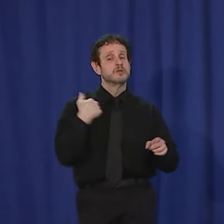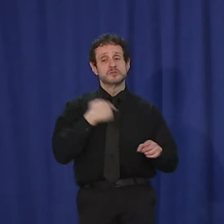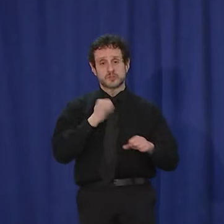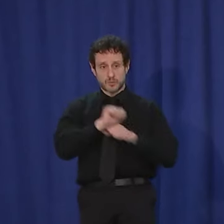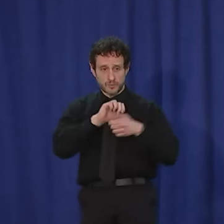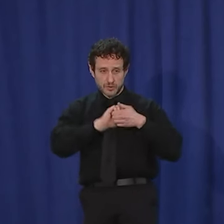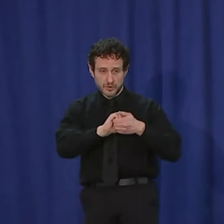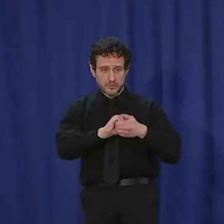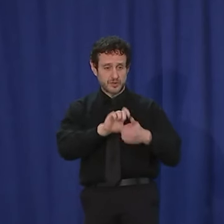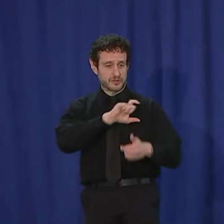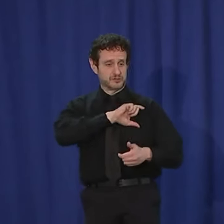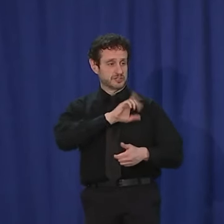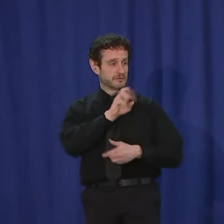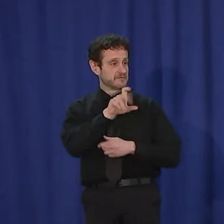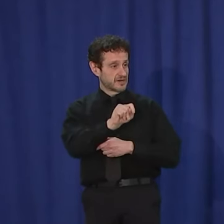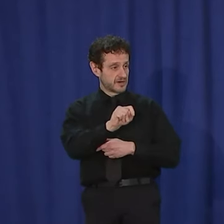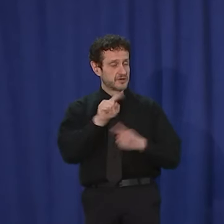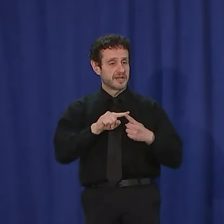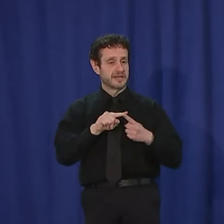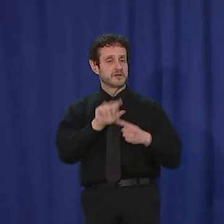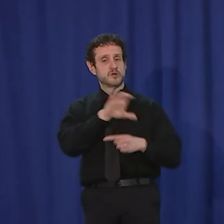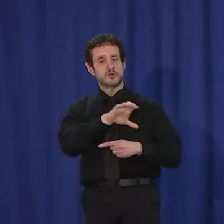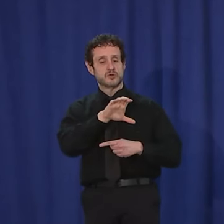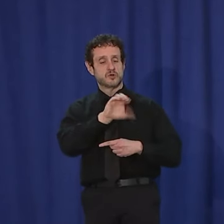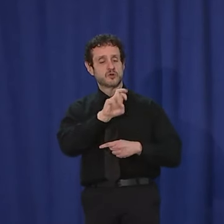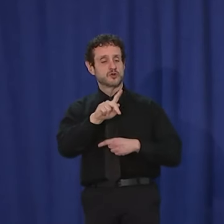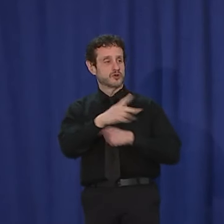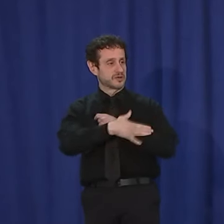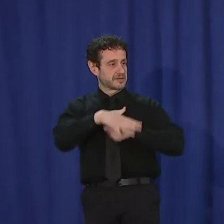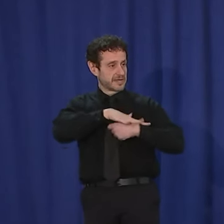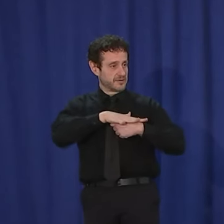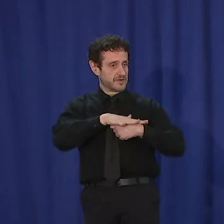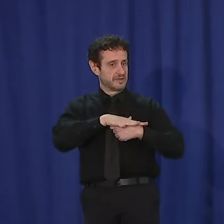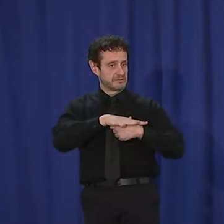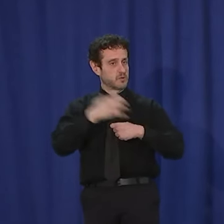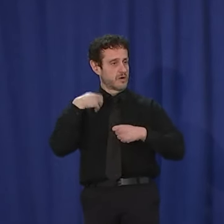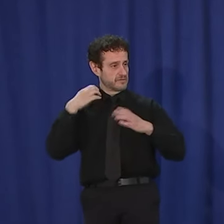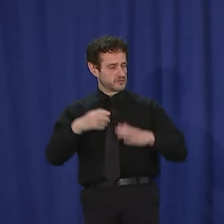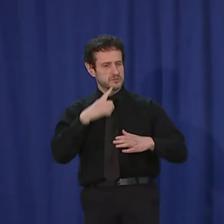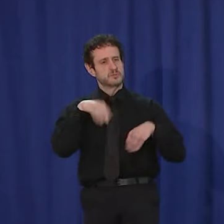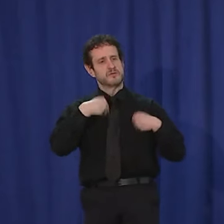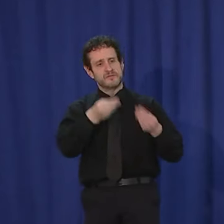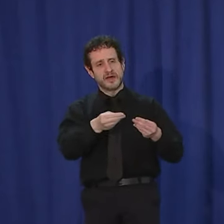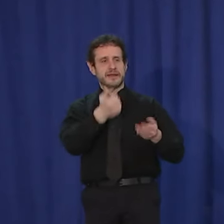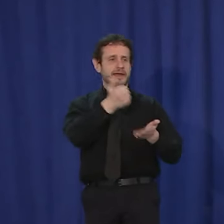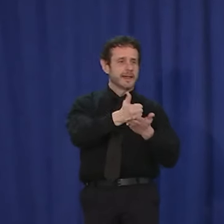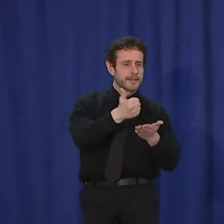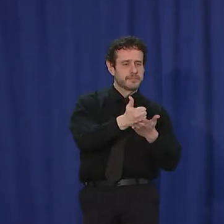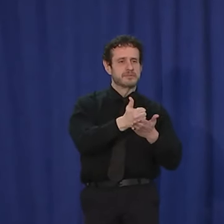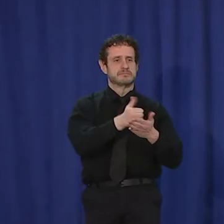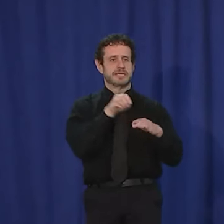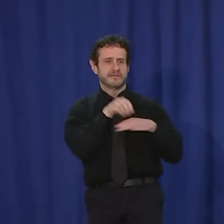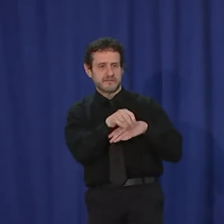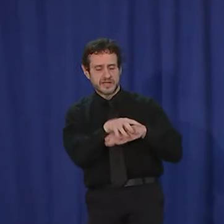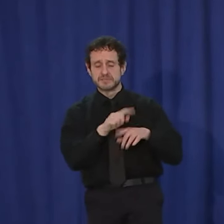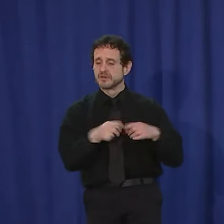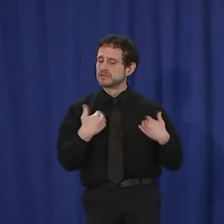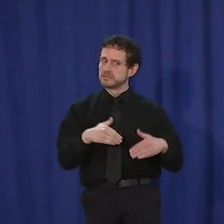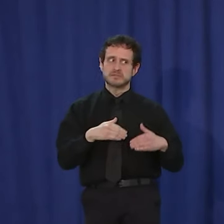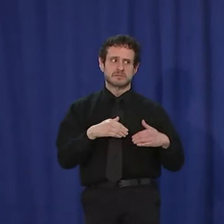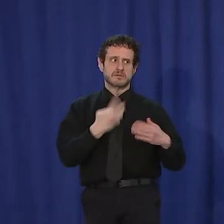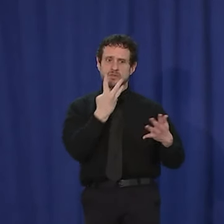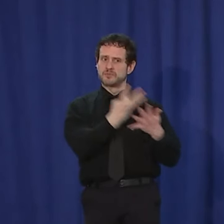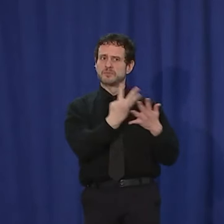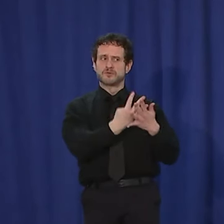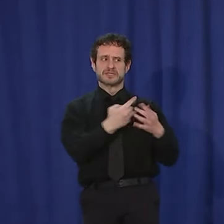Dart and county officials to provide any assistance that we can, whether technical or otherwise. But it's a